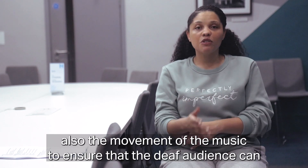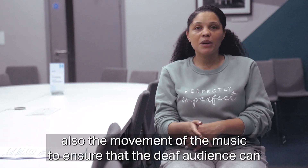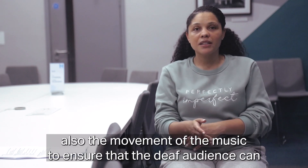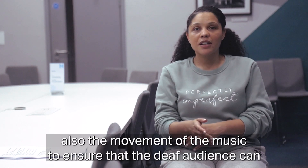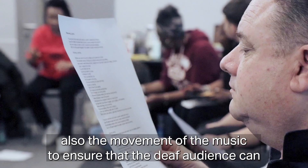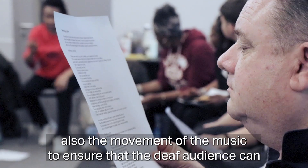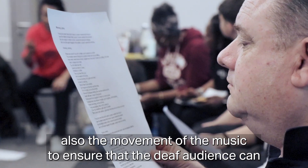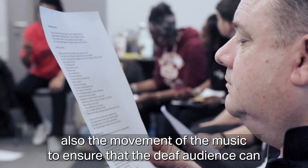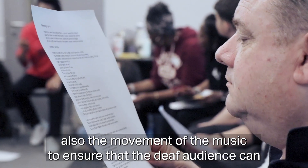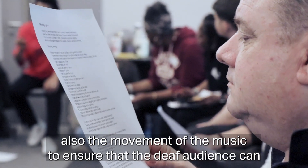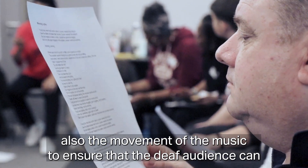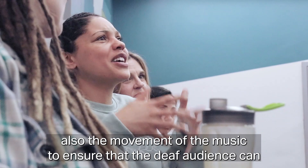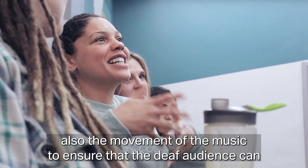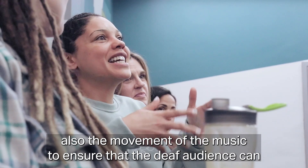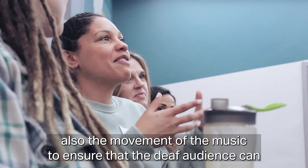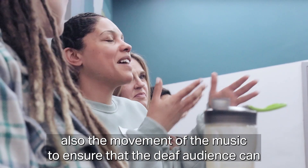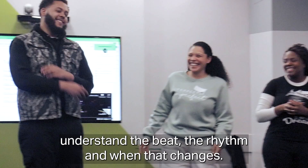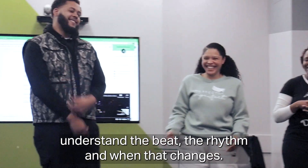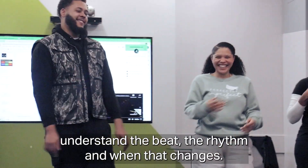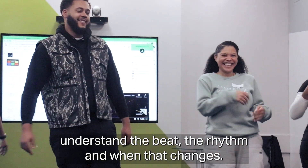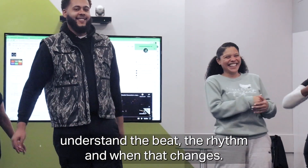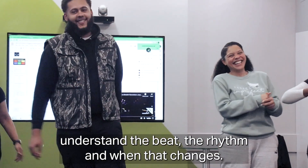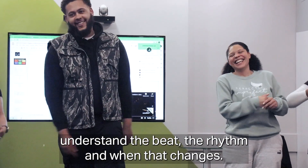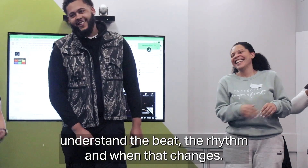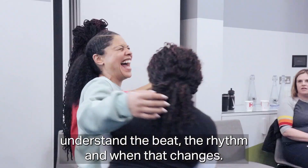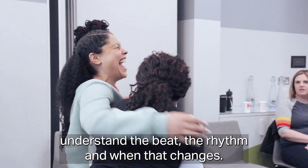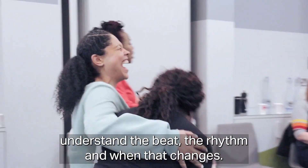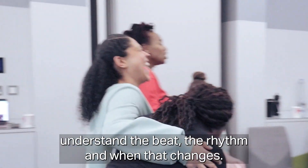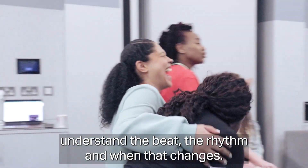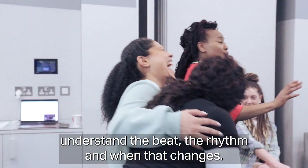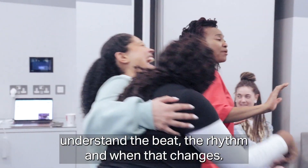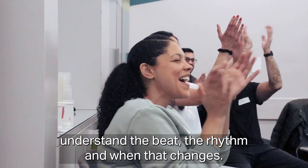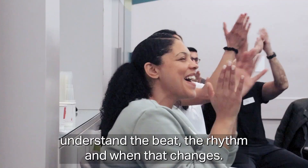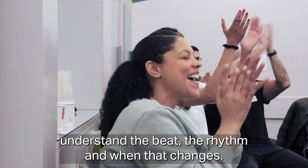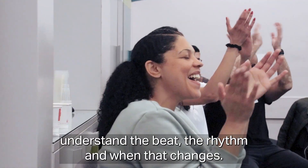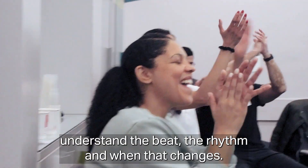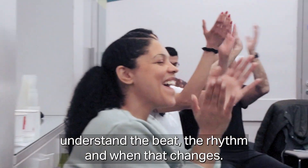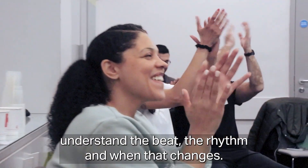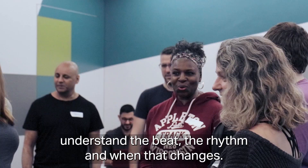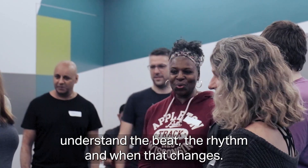the movement of the music to ensure that the deaf audience can understand the beat, the rhythm, and when that changes.